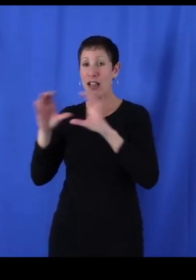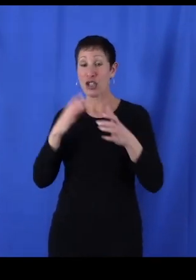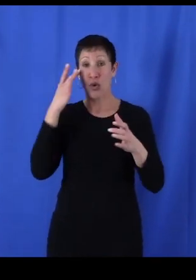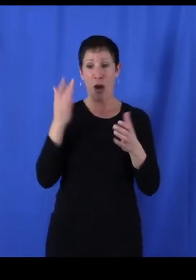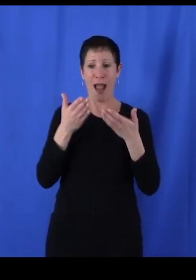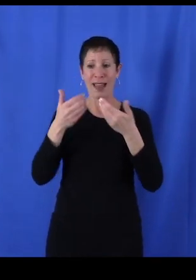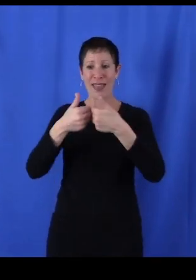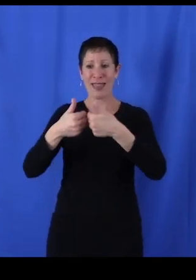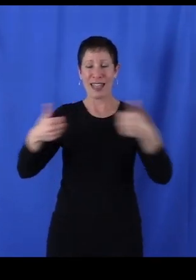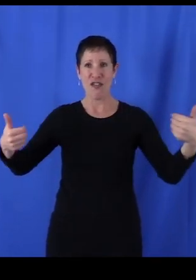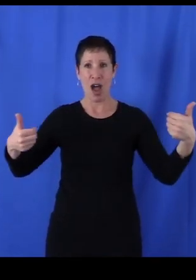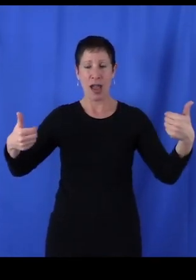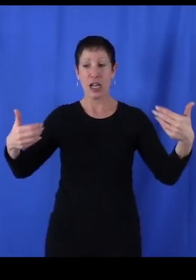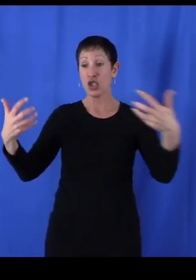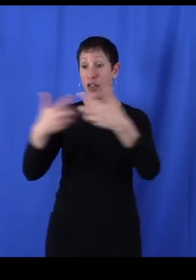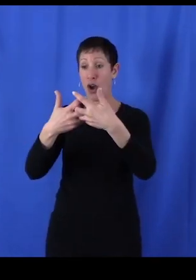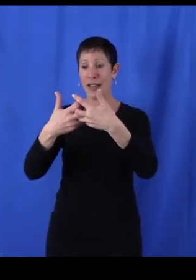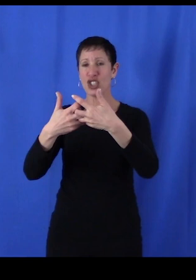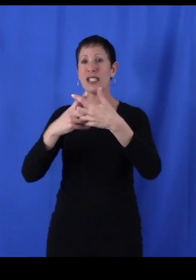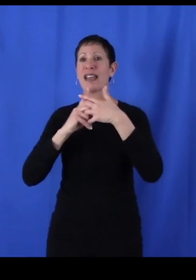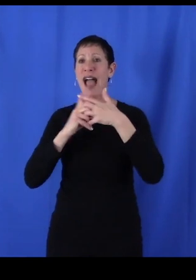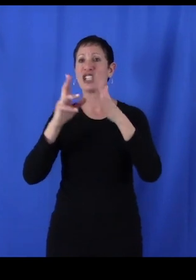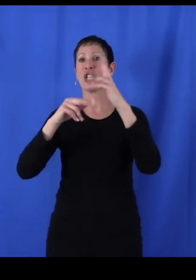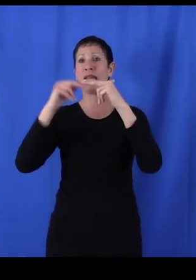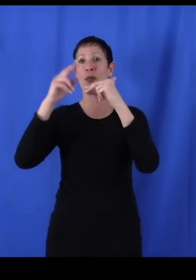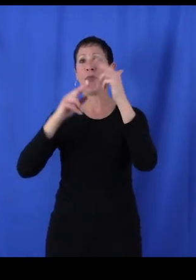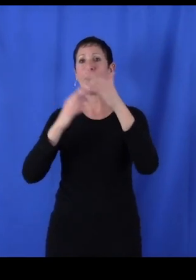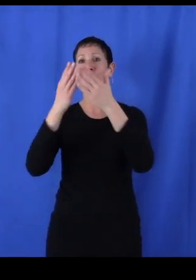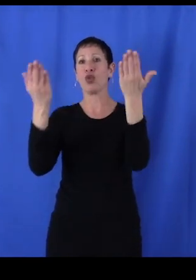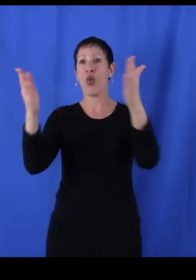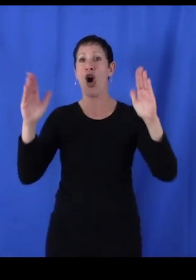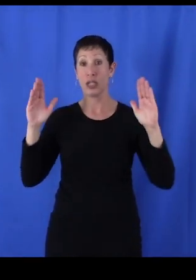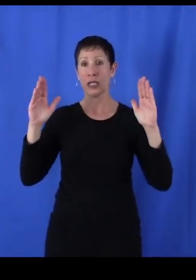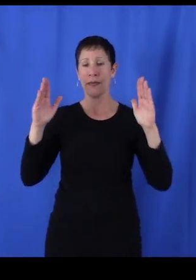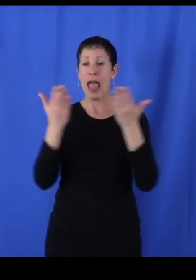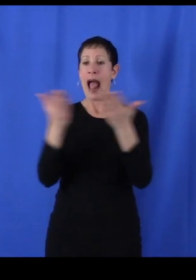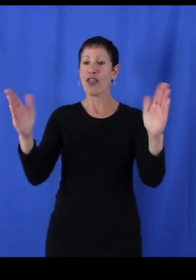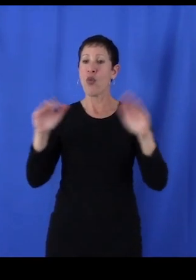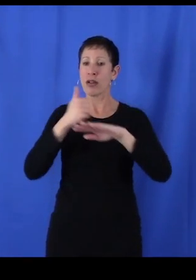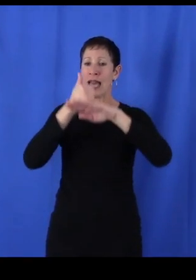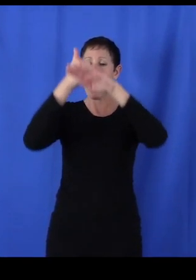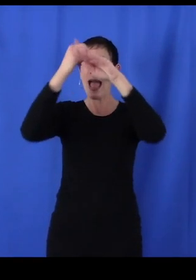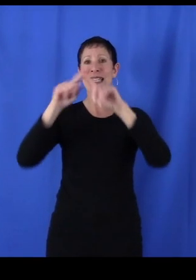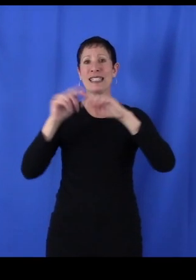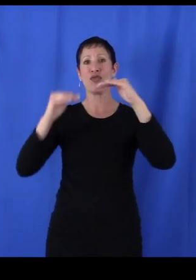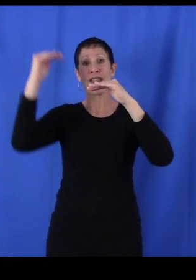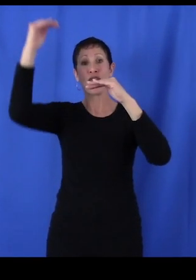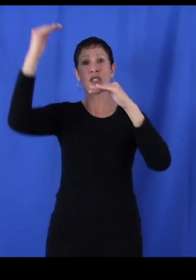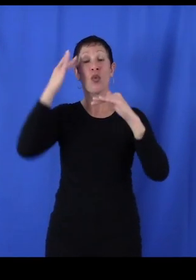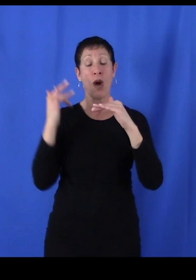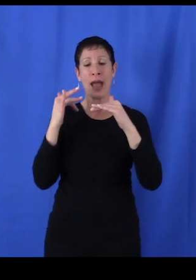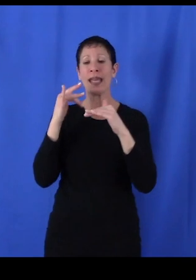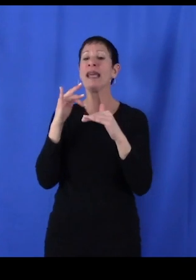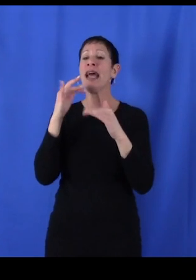These correlations, in other words, build walls. And these walls occur at many different levels because networks